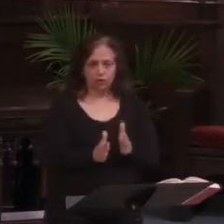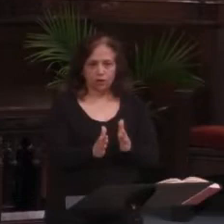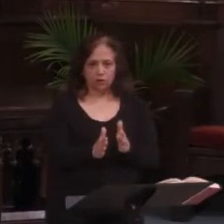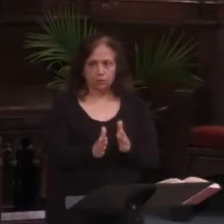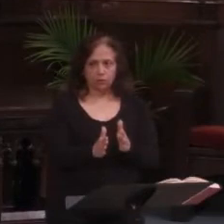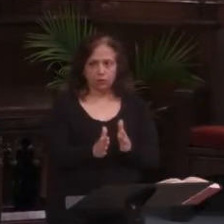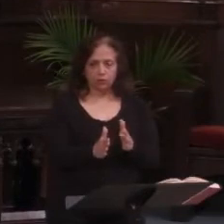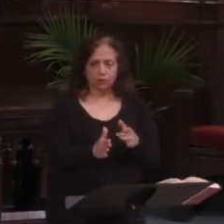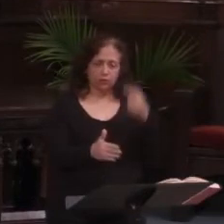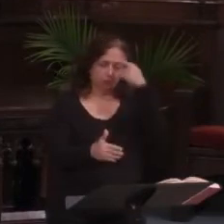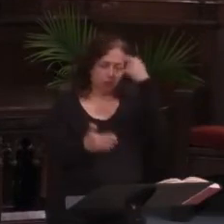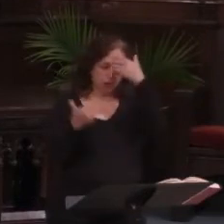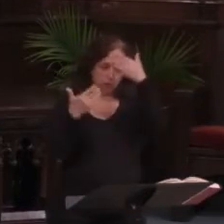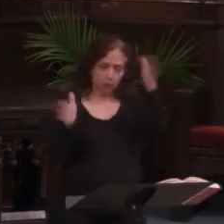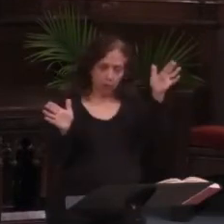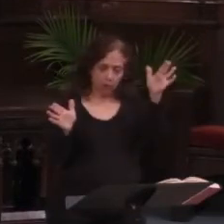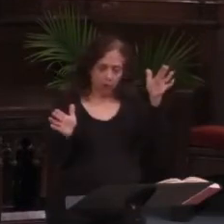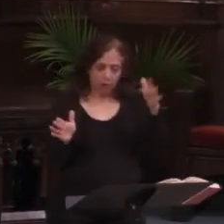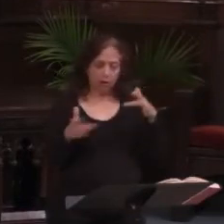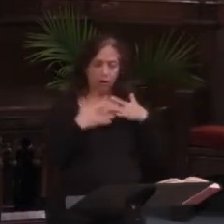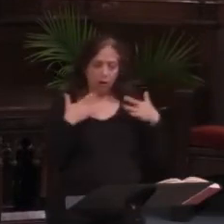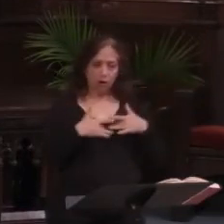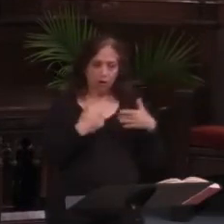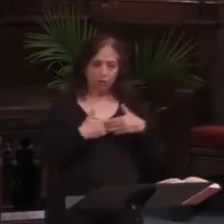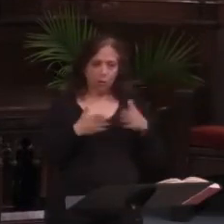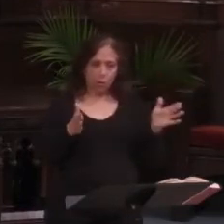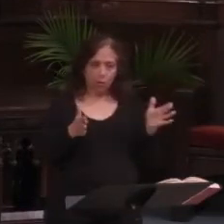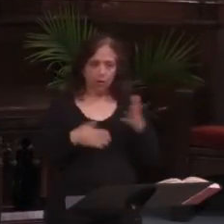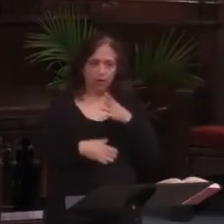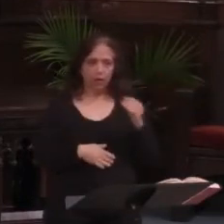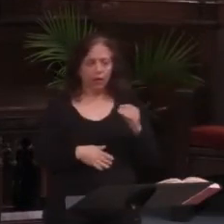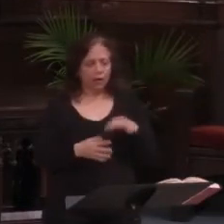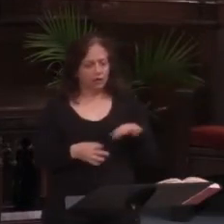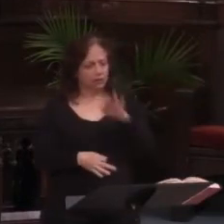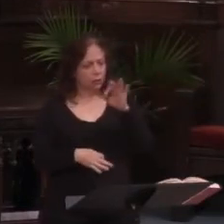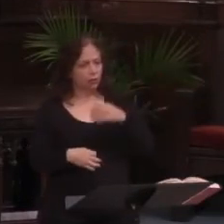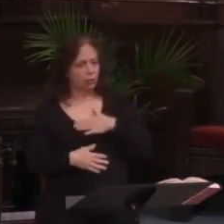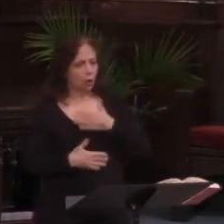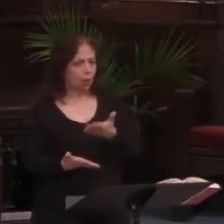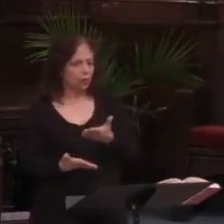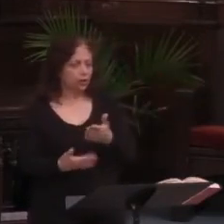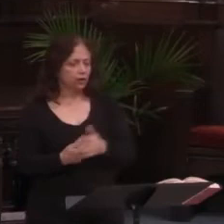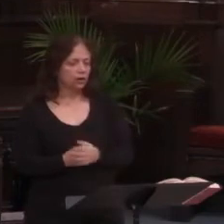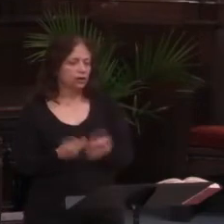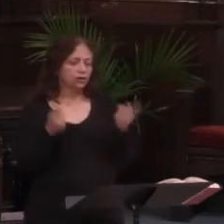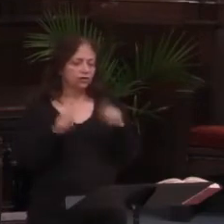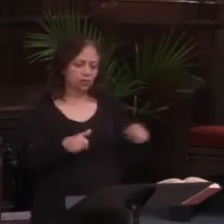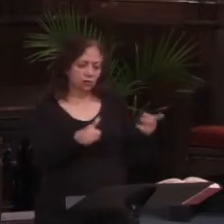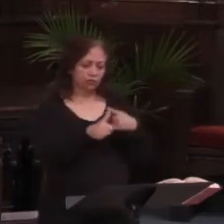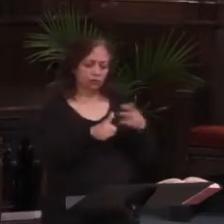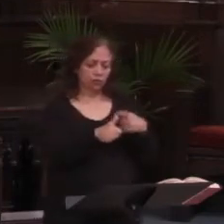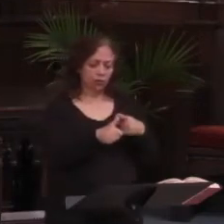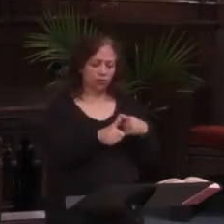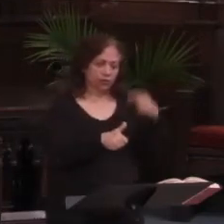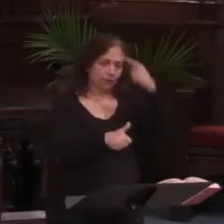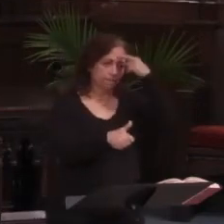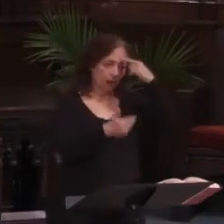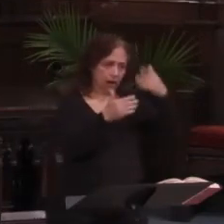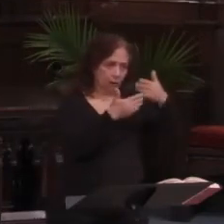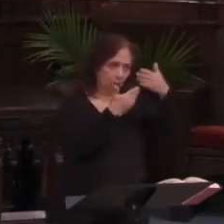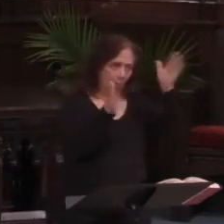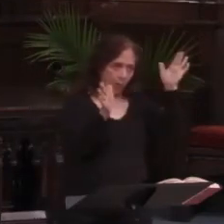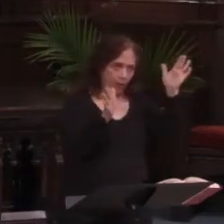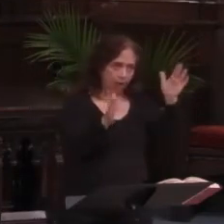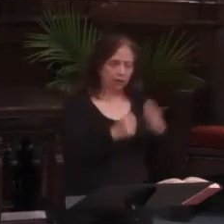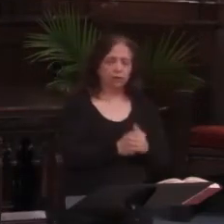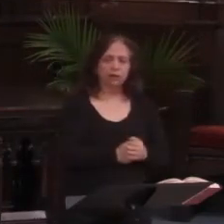demonstrated open minds, open hearts, and open spirits. So first, they had open minds.